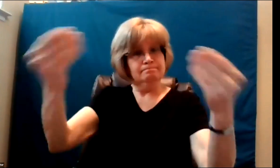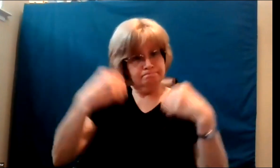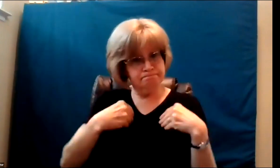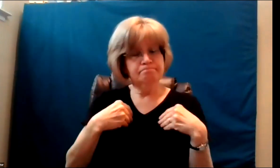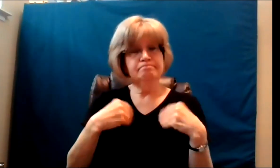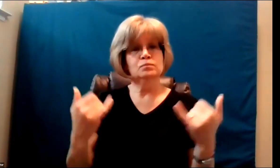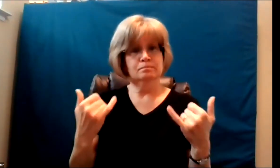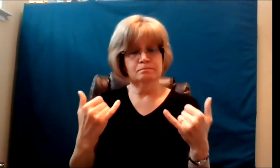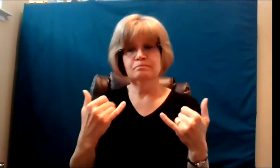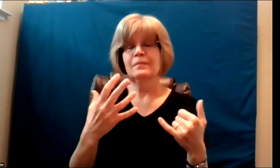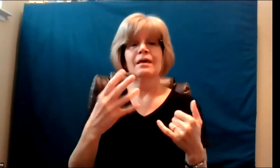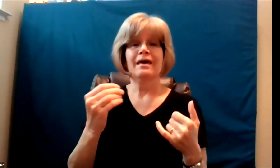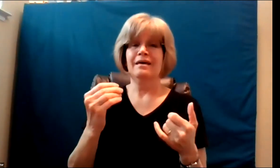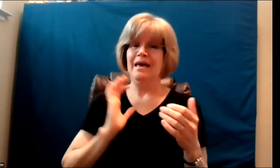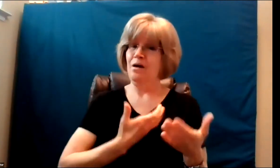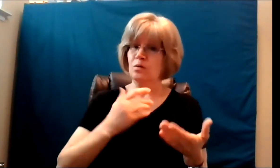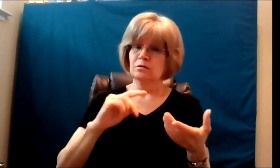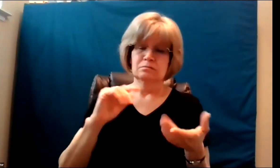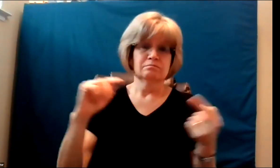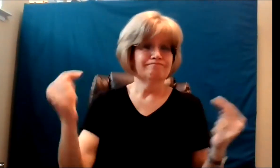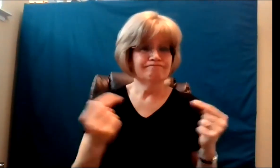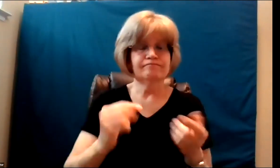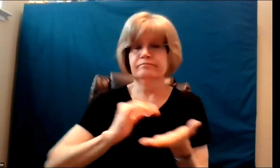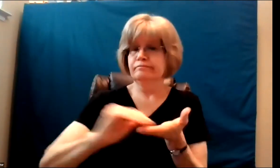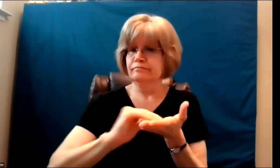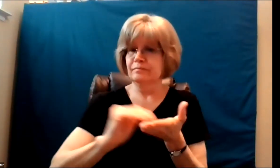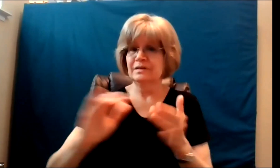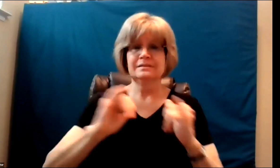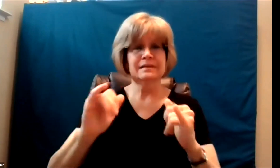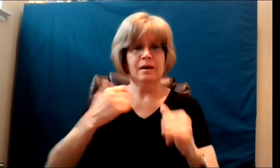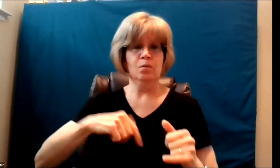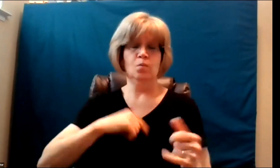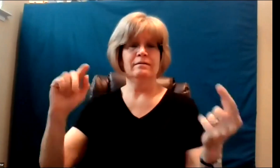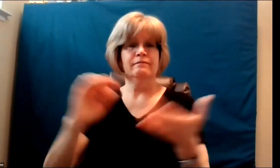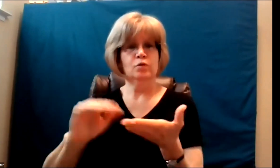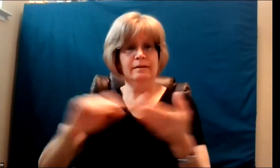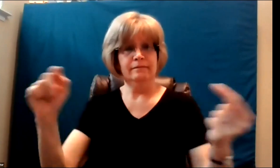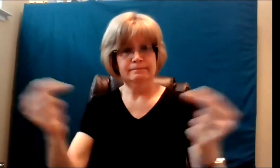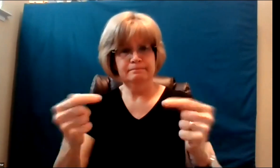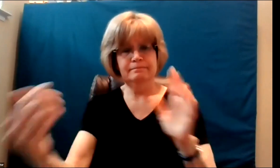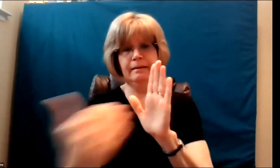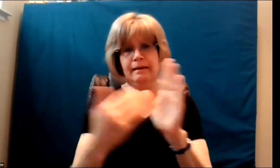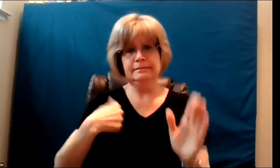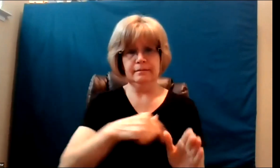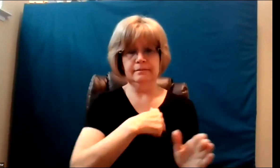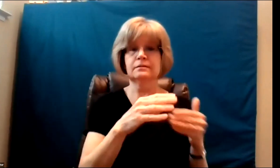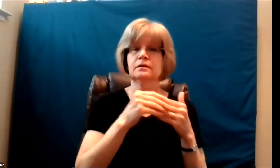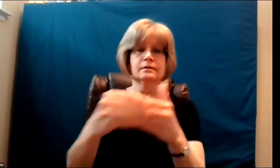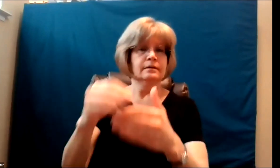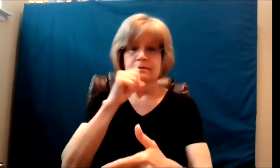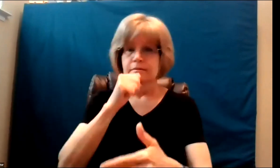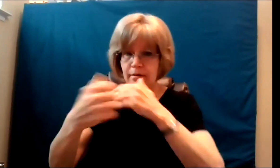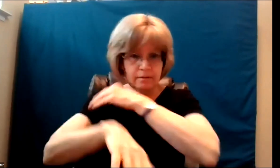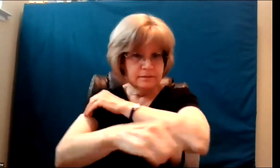bread, and forgive us our trespasses as we forgive those who trespass against us. And lead us not